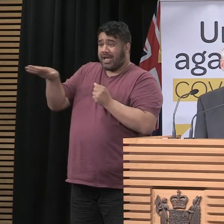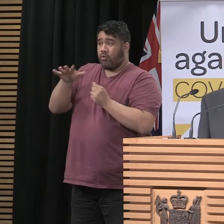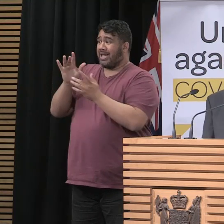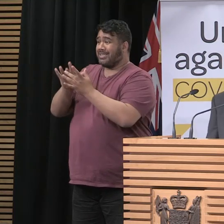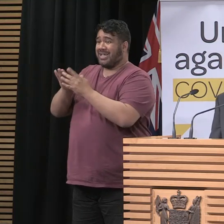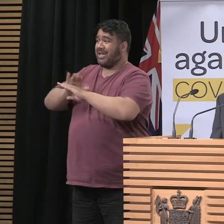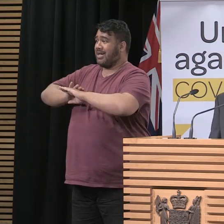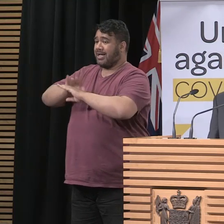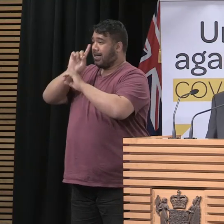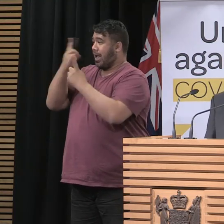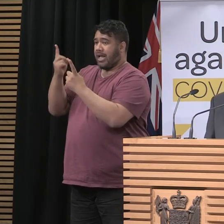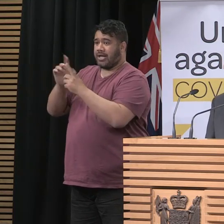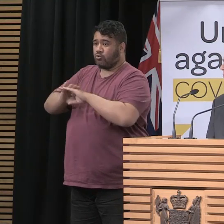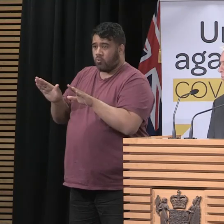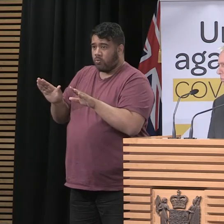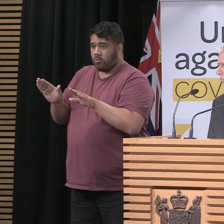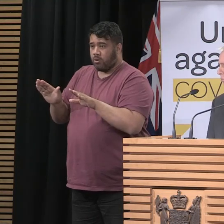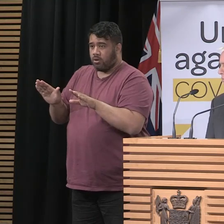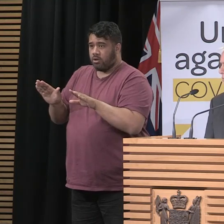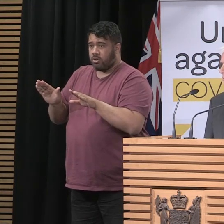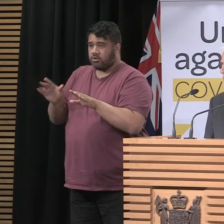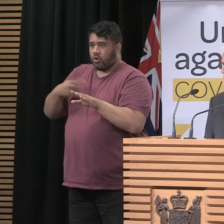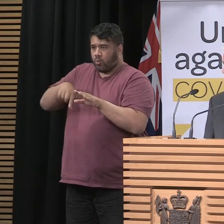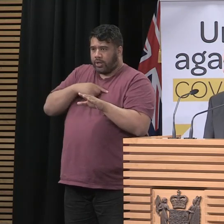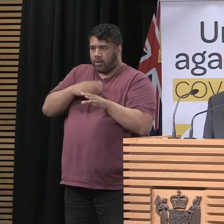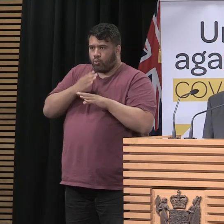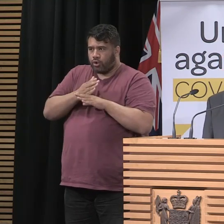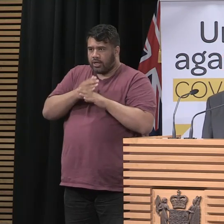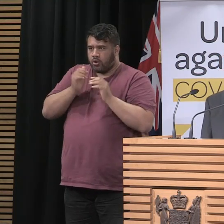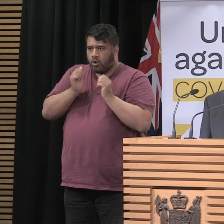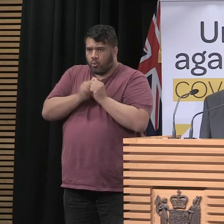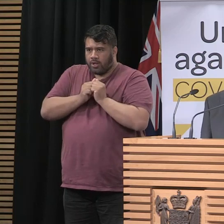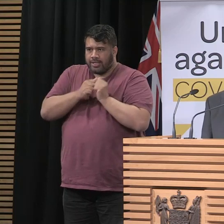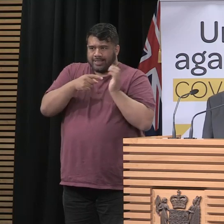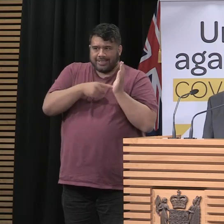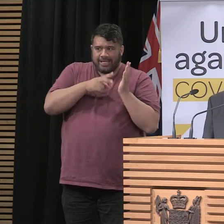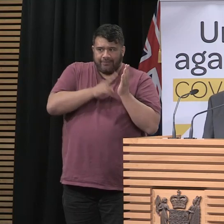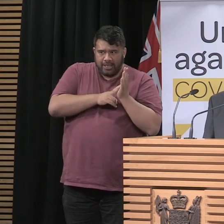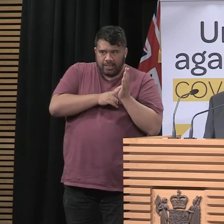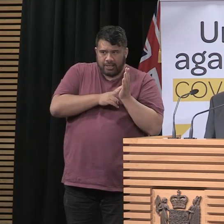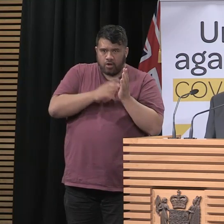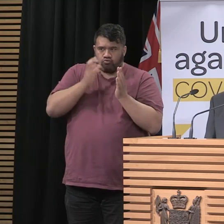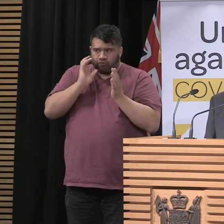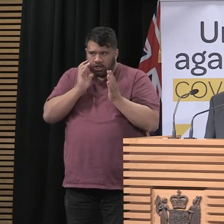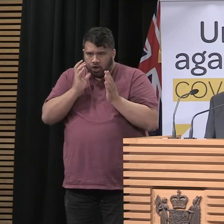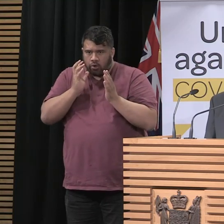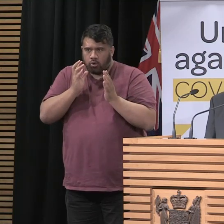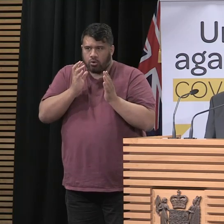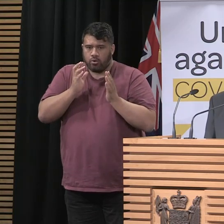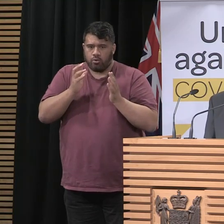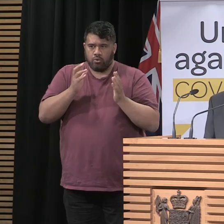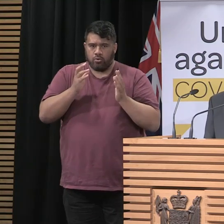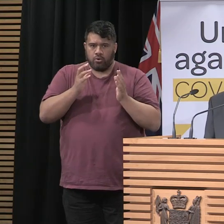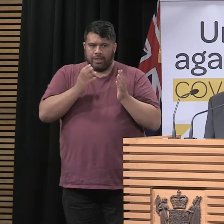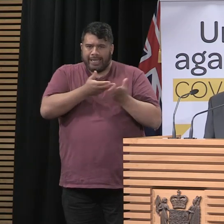coverage at all. So we're working separately with television and radio. Those spectrums do, of